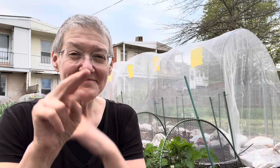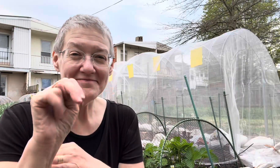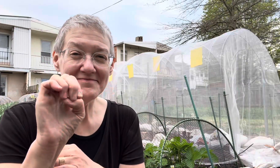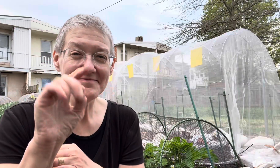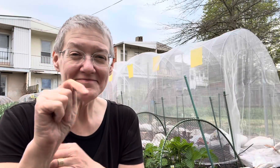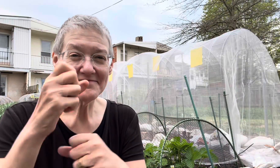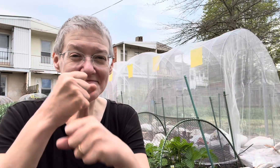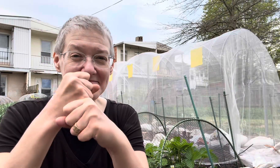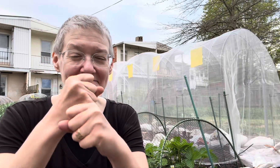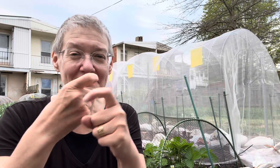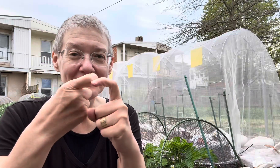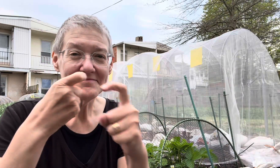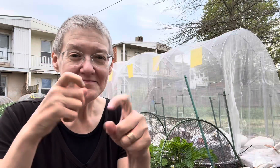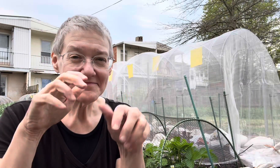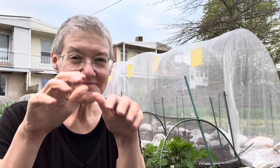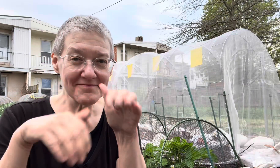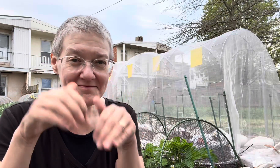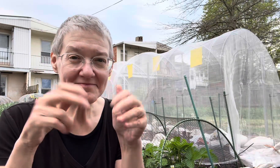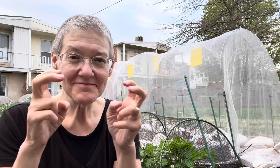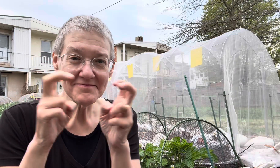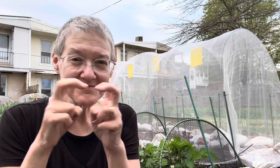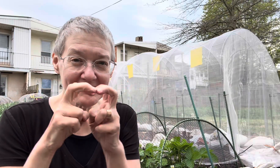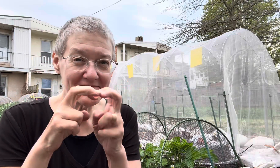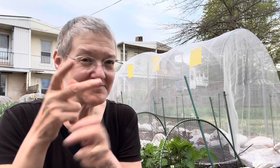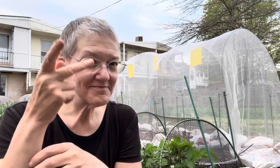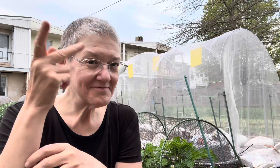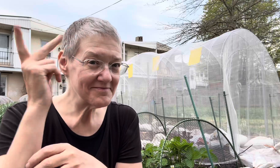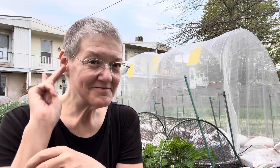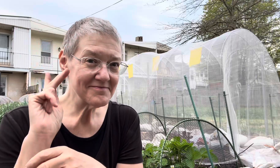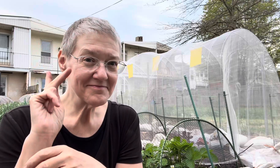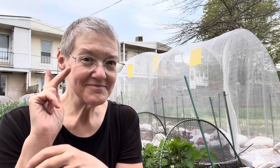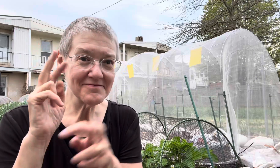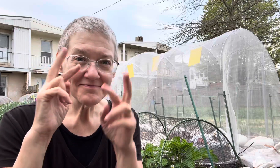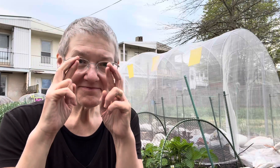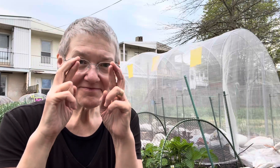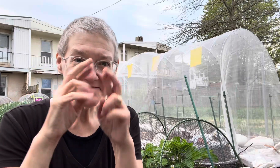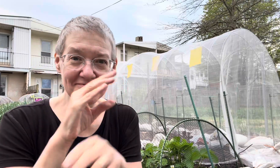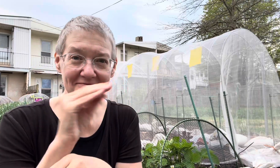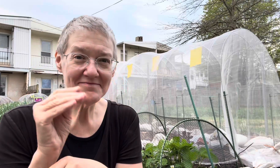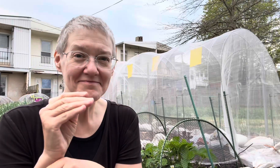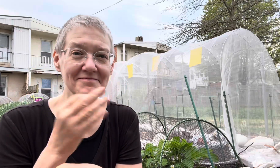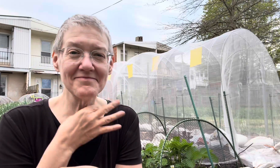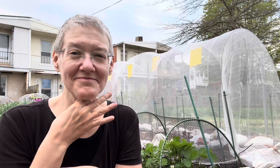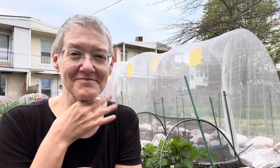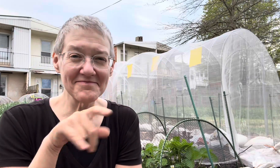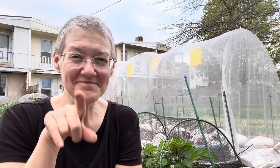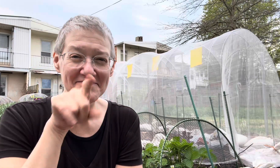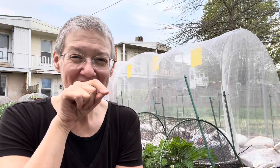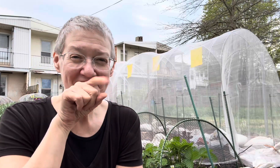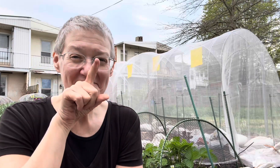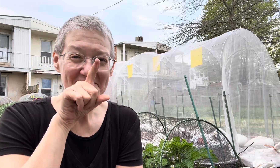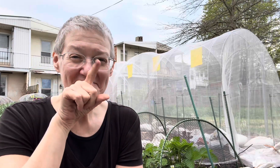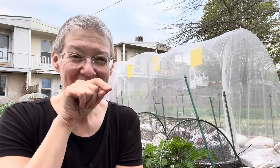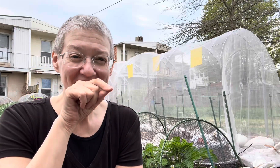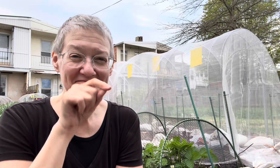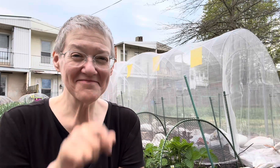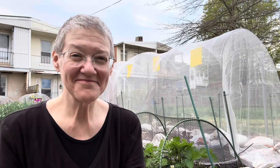I'm going to harden them off under this net to protect them from digging squirrels, skunks, raccoons, and curious birds.